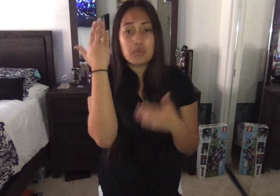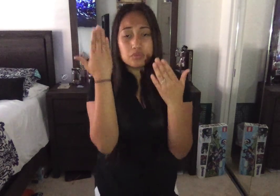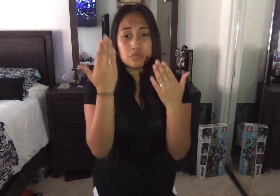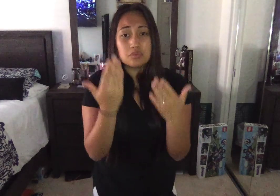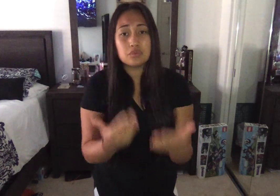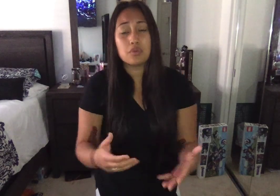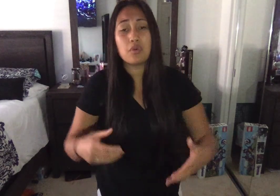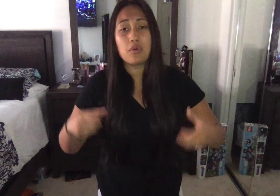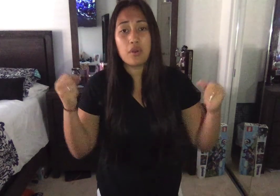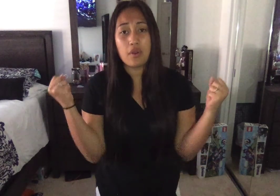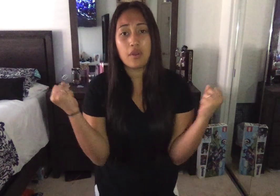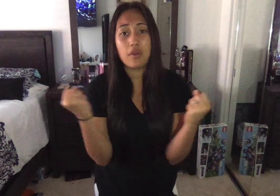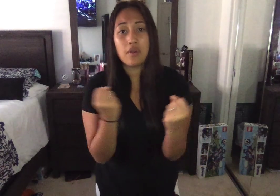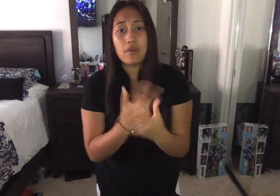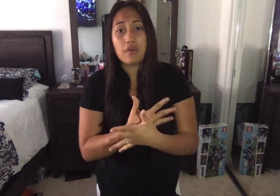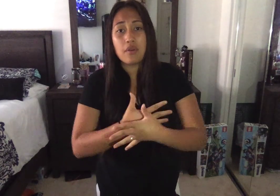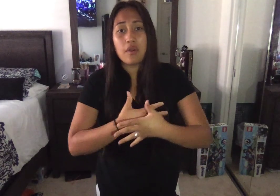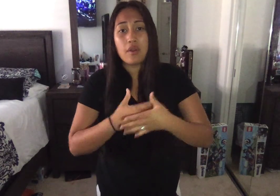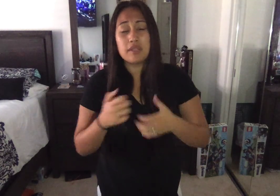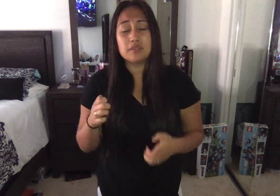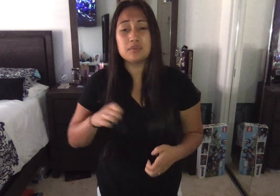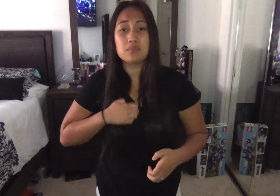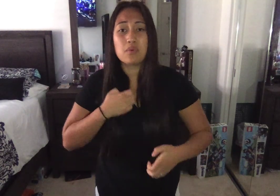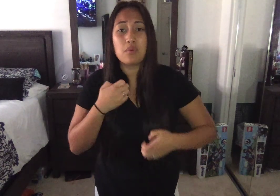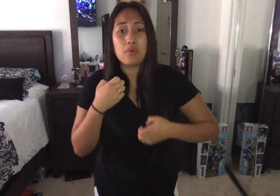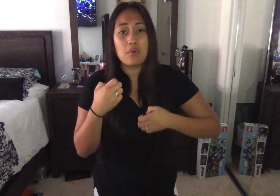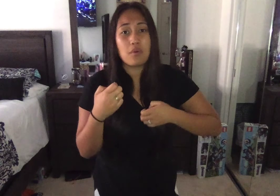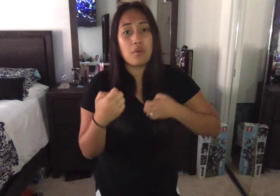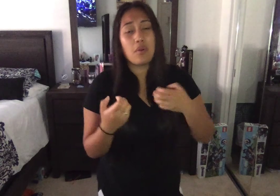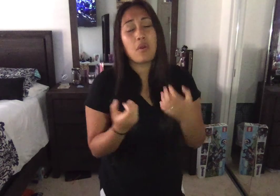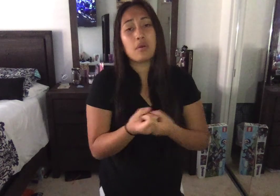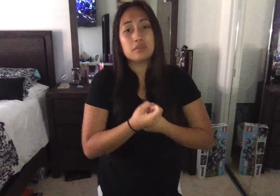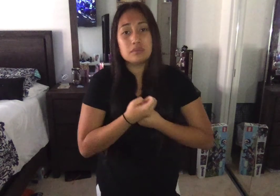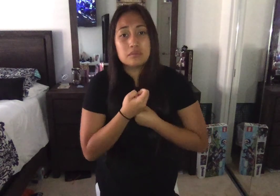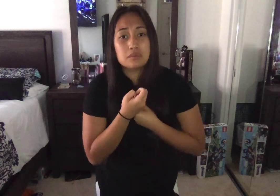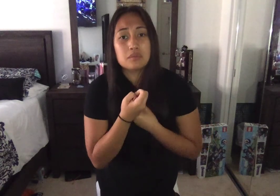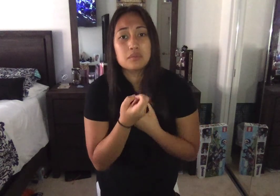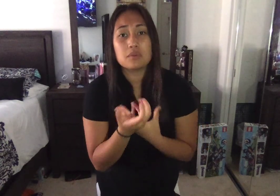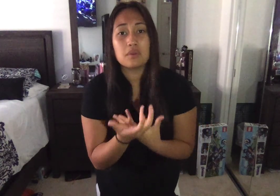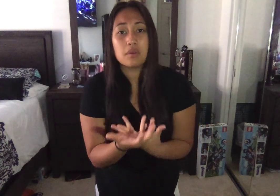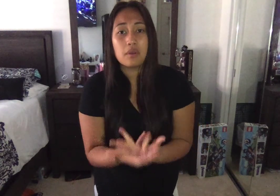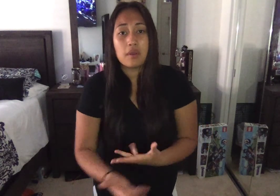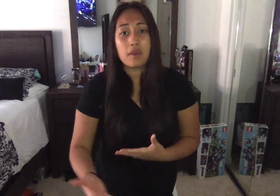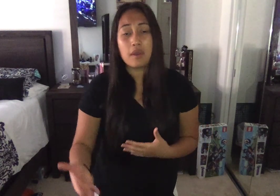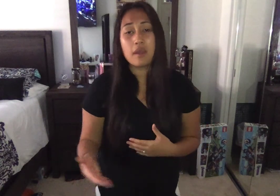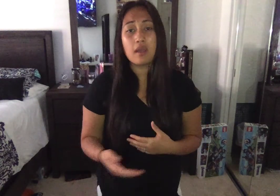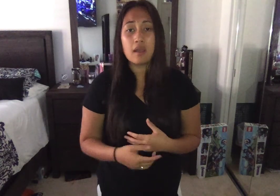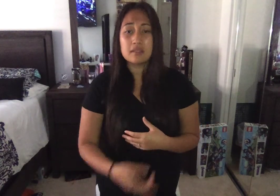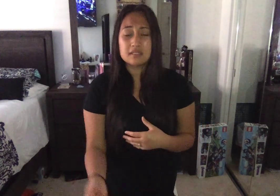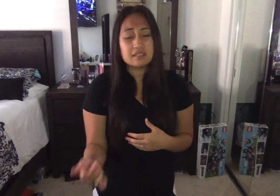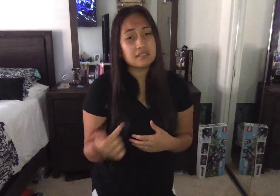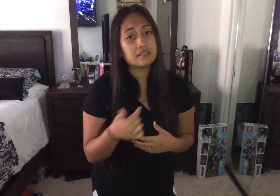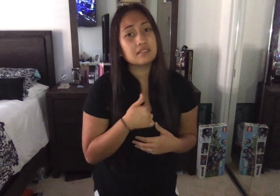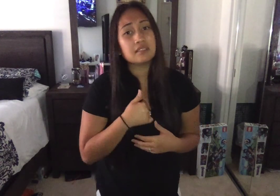to let your feelings hurt And I'm listening